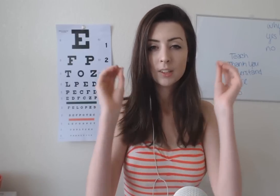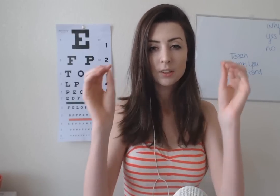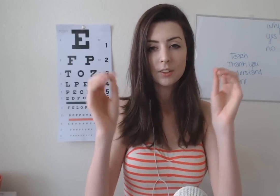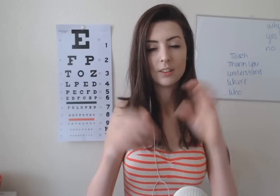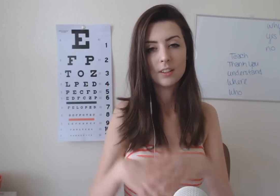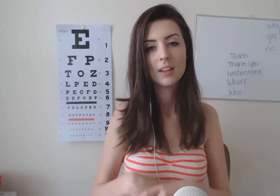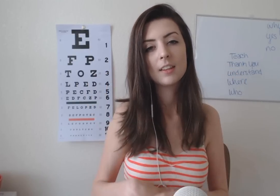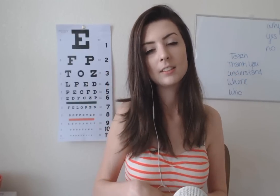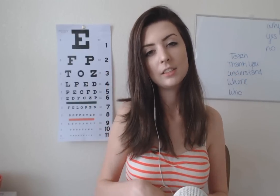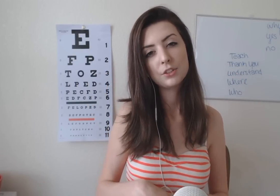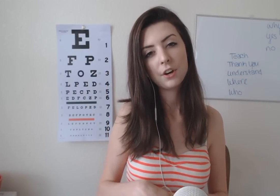Good. And then teacher.